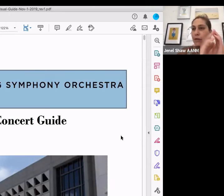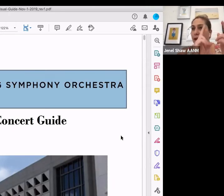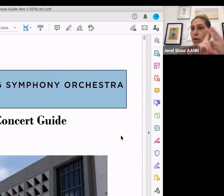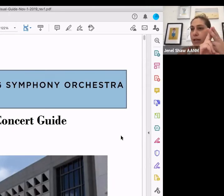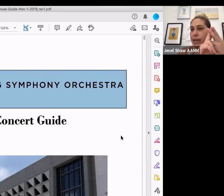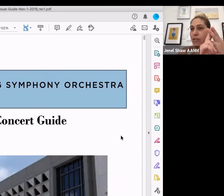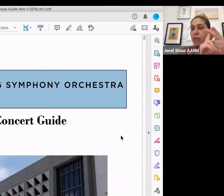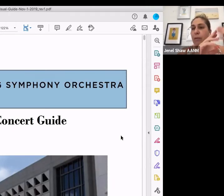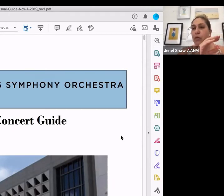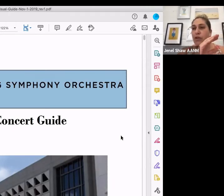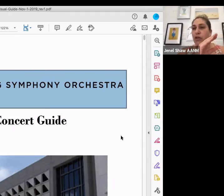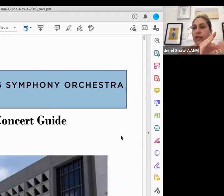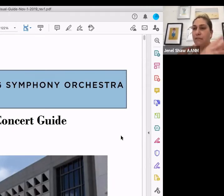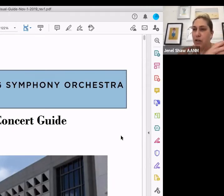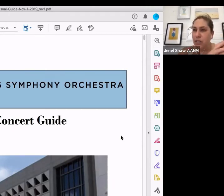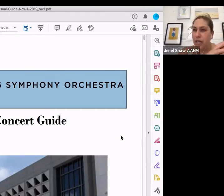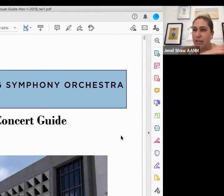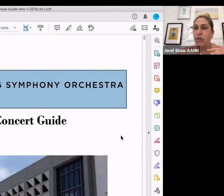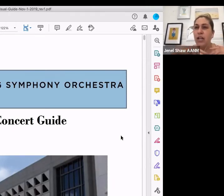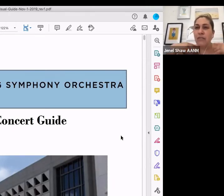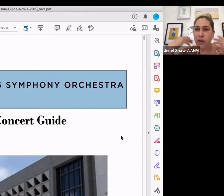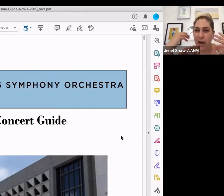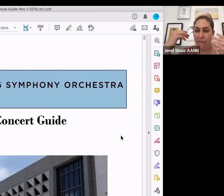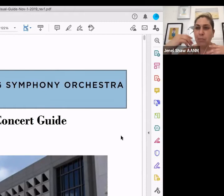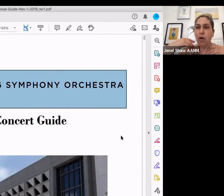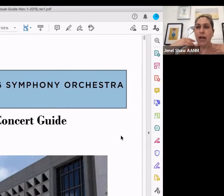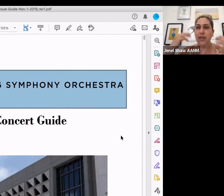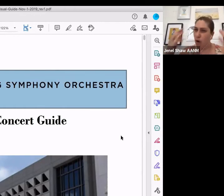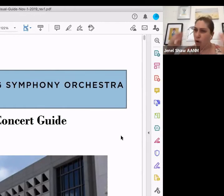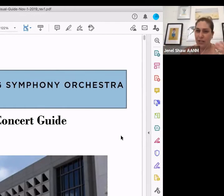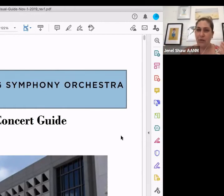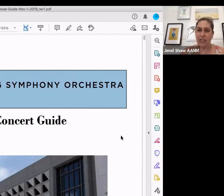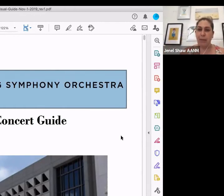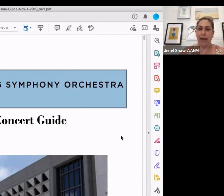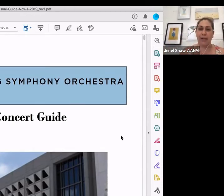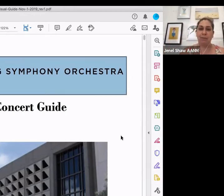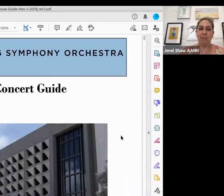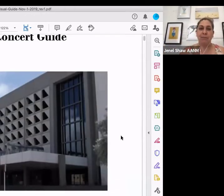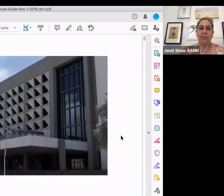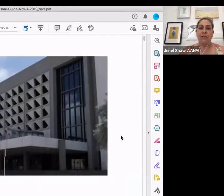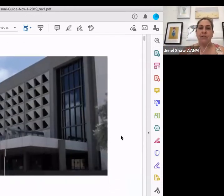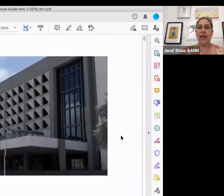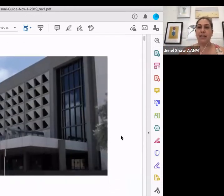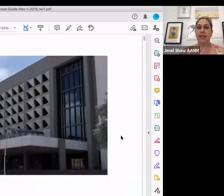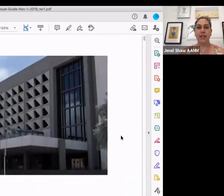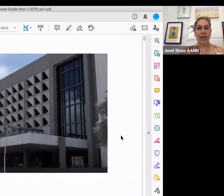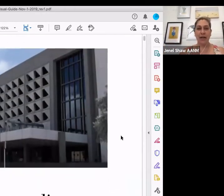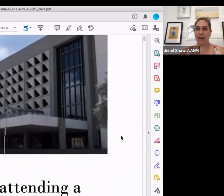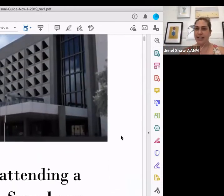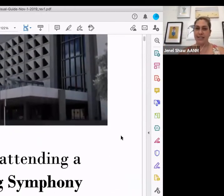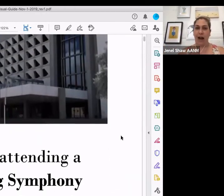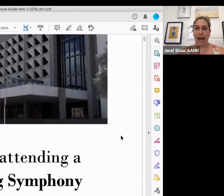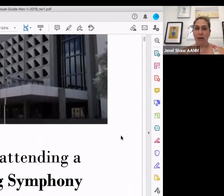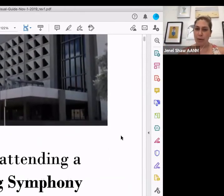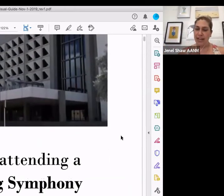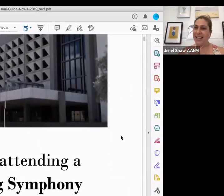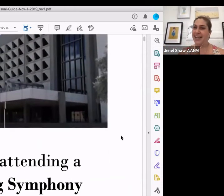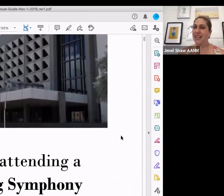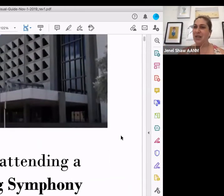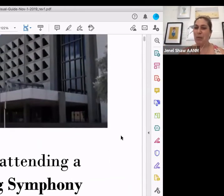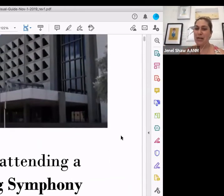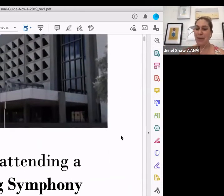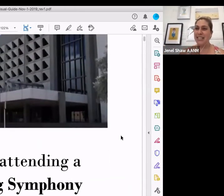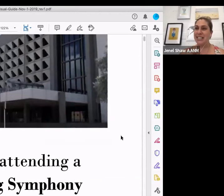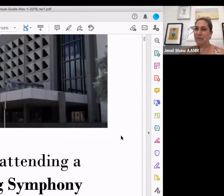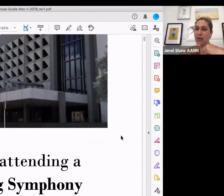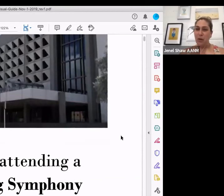with mental illness, for people with neurodiversity, to really feel comfortable and know what to expect. Great. So here it is. I will be